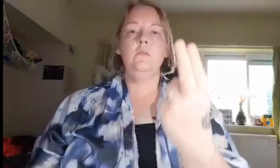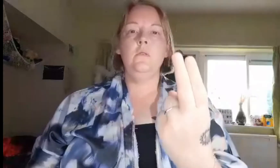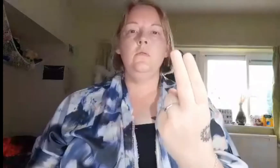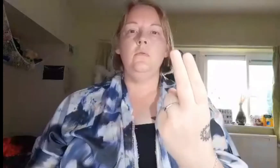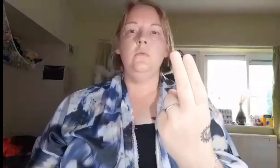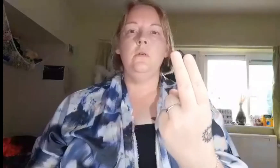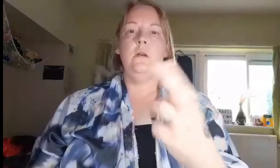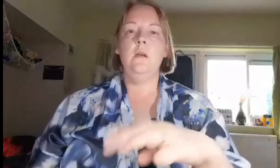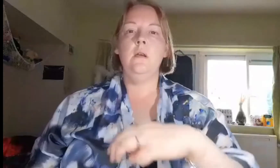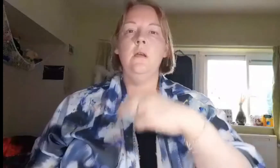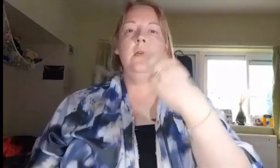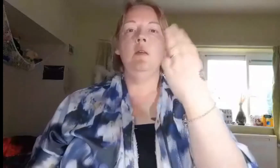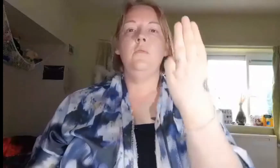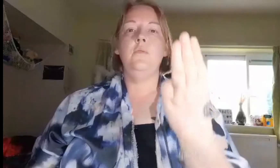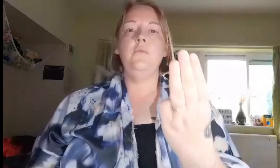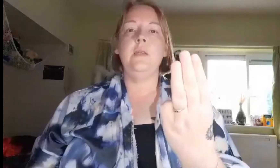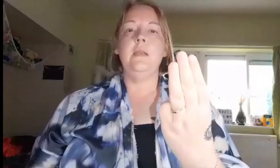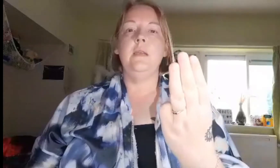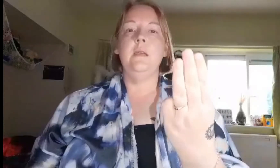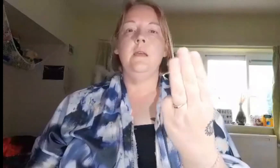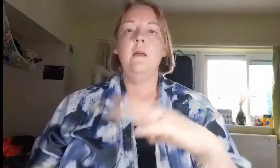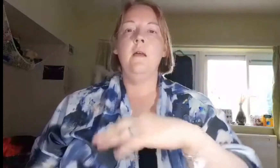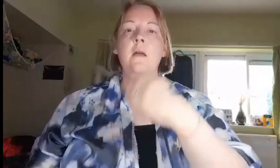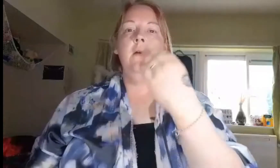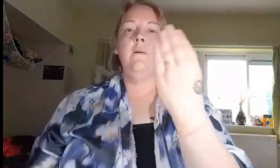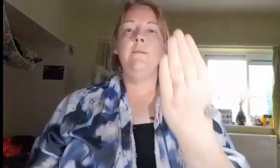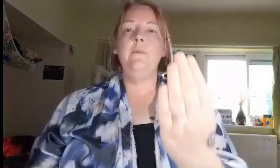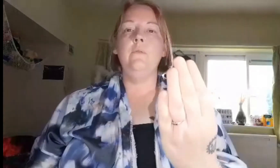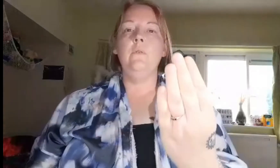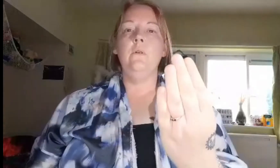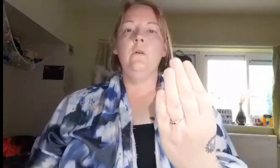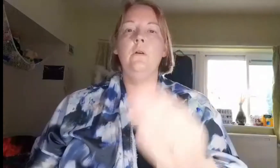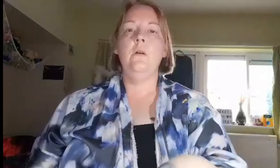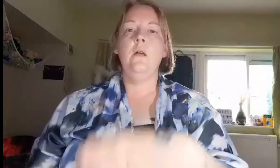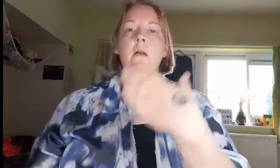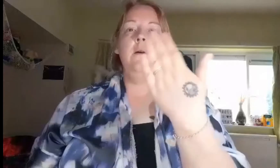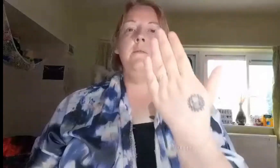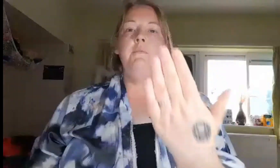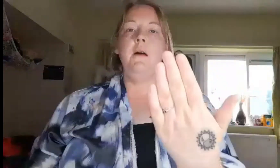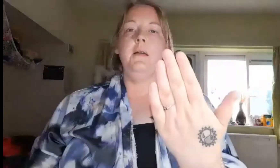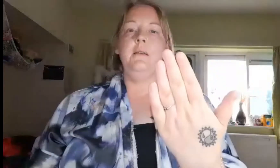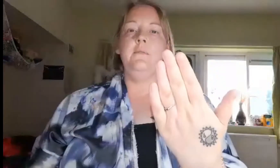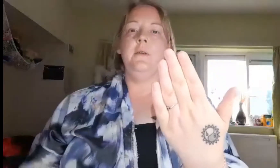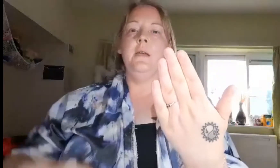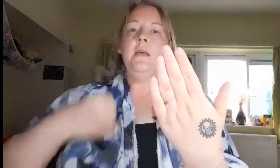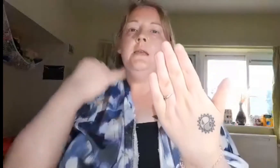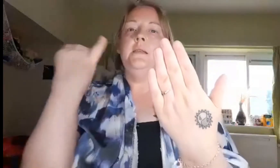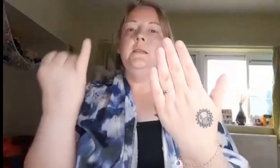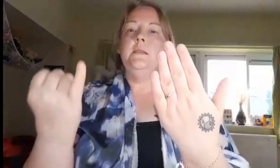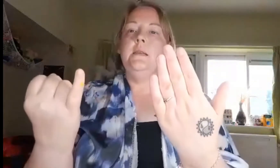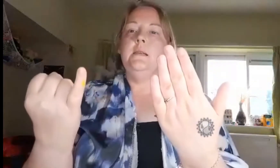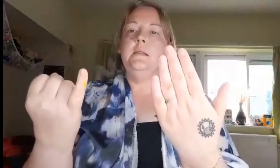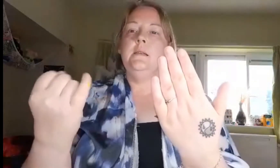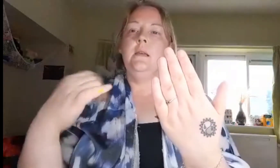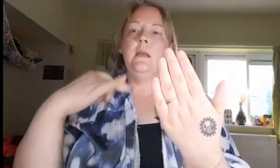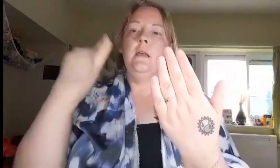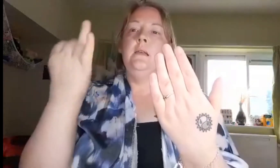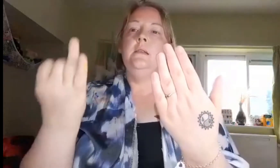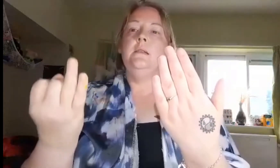2, 3, 4, 5, 6,